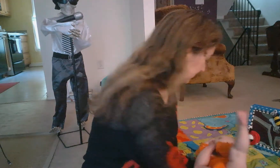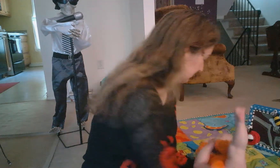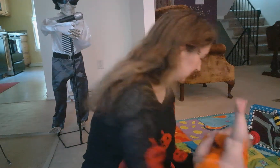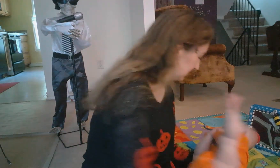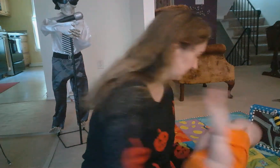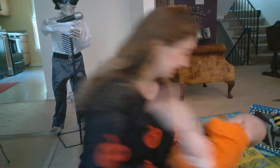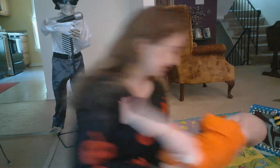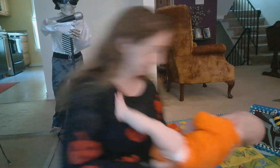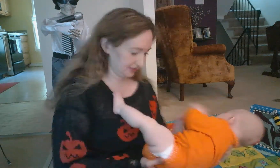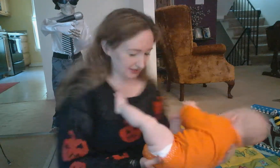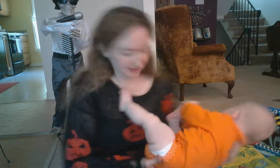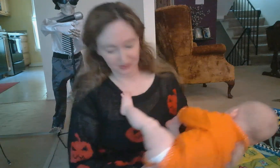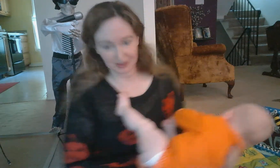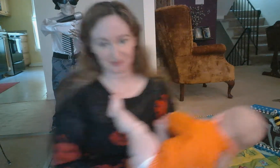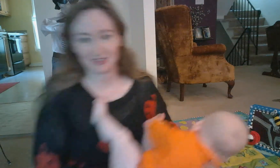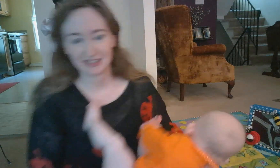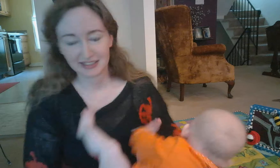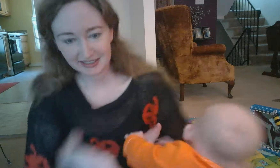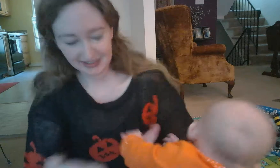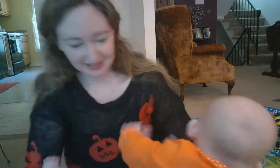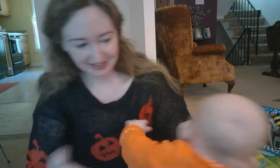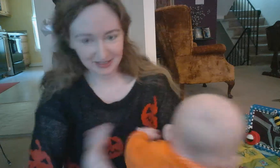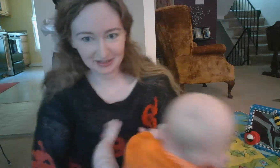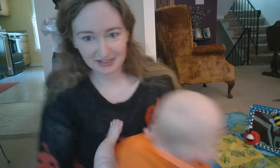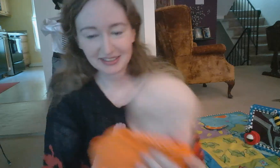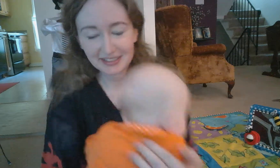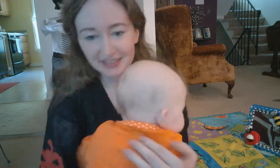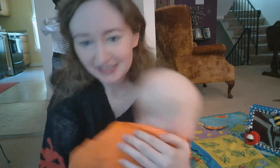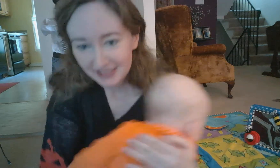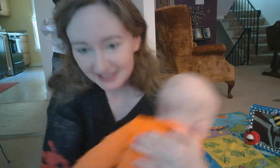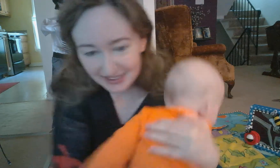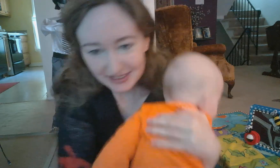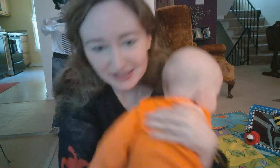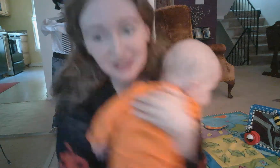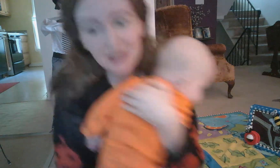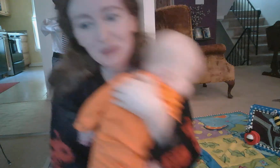I'm sorry, I had to sit to the side that whole time.